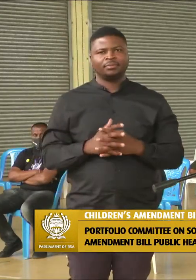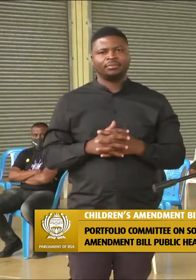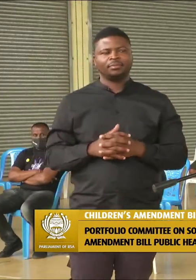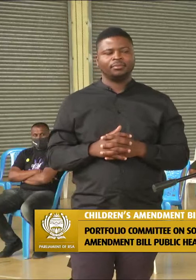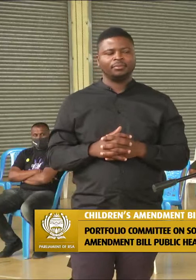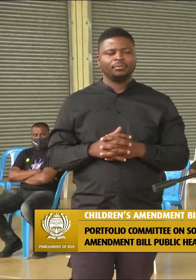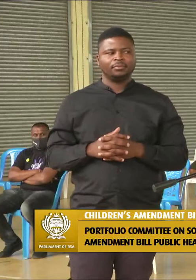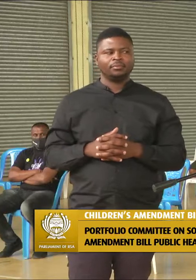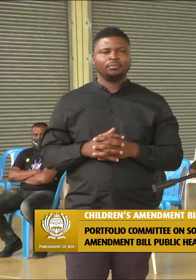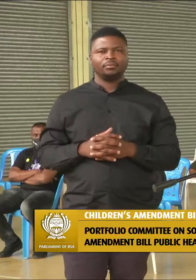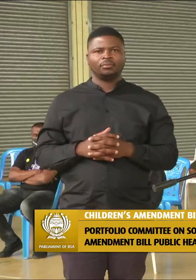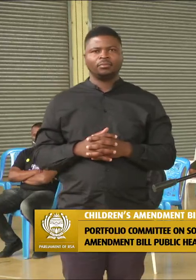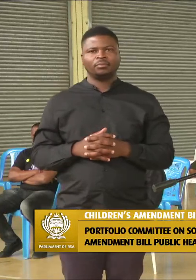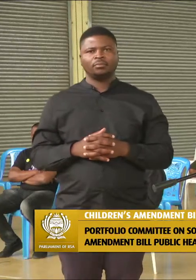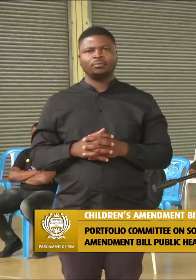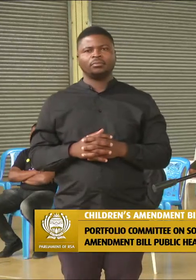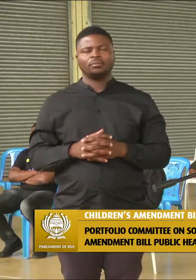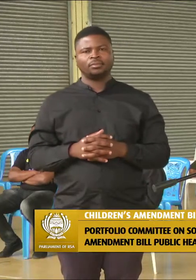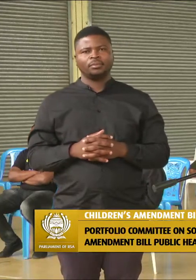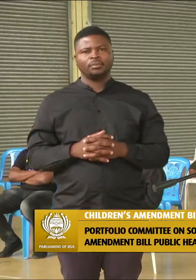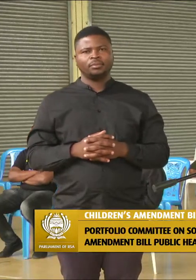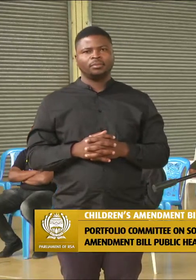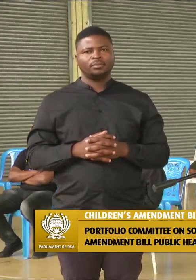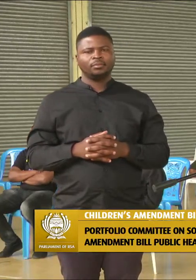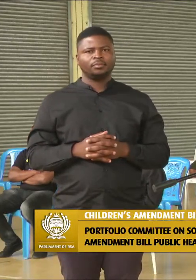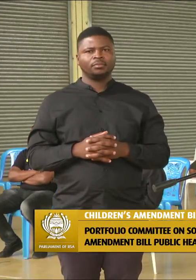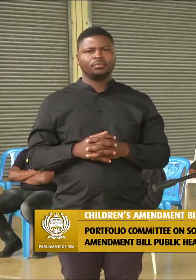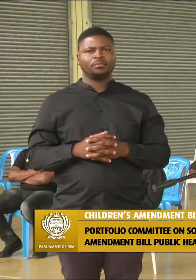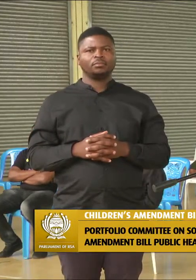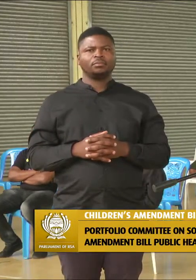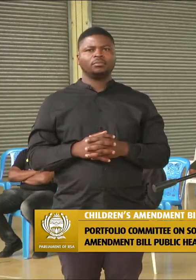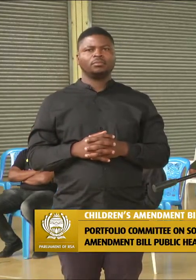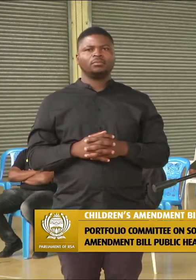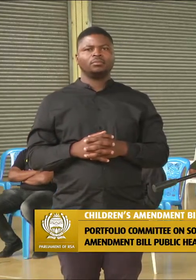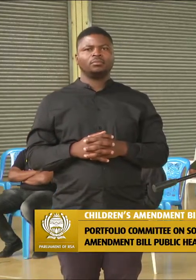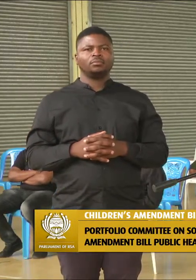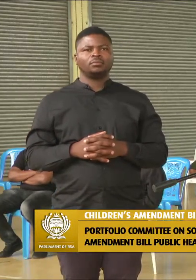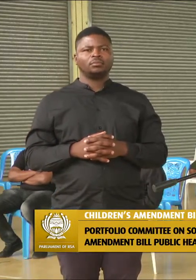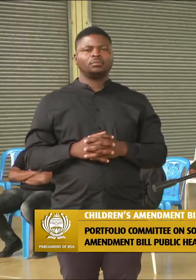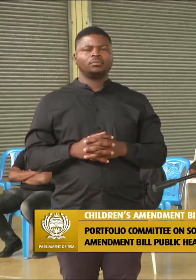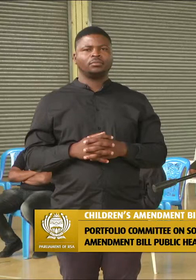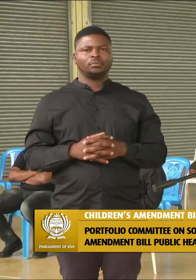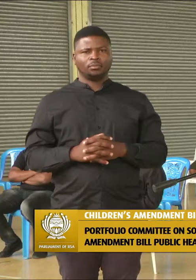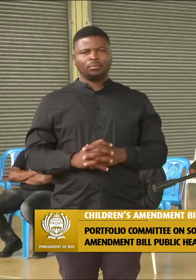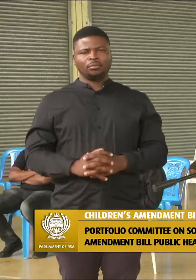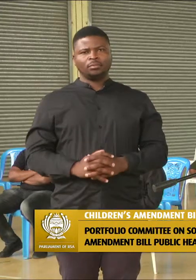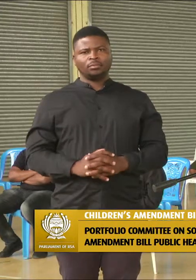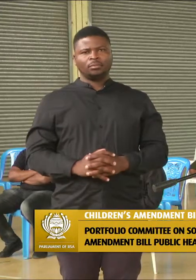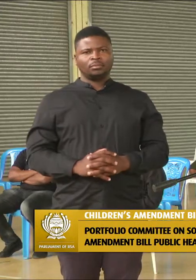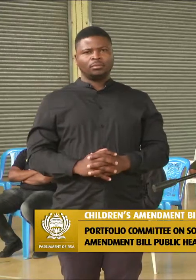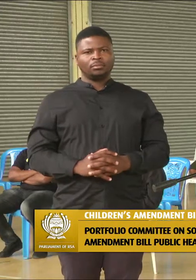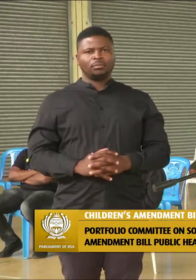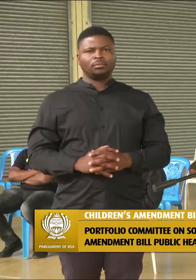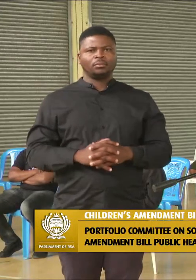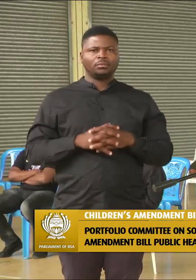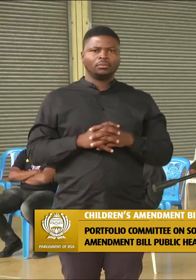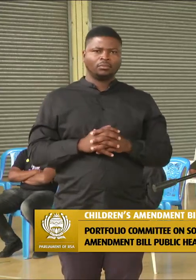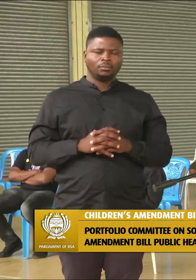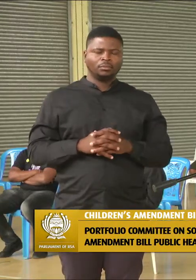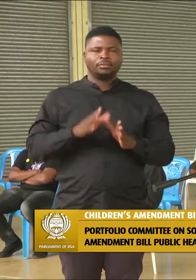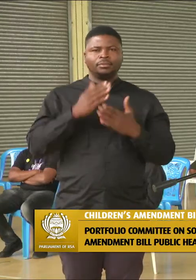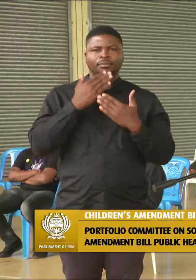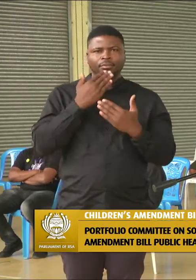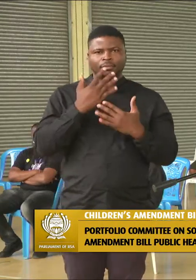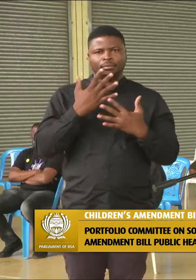ezingabhalisiwe ababezazi ngalesi yasikhathi ukuze bakwazi ukuthola uxhaso lokuthola ama PPE. Thank